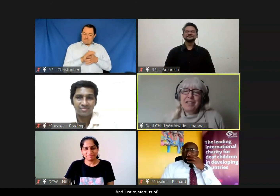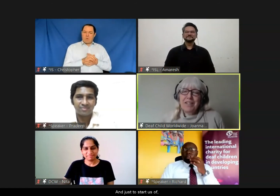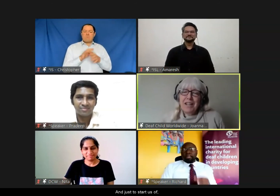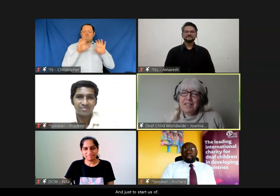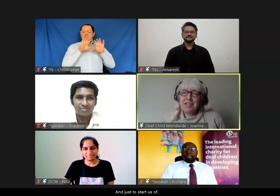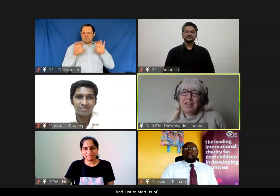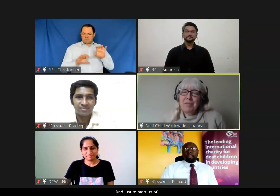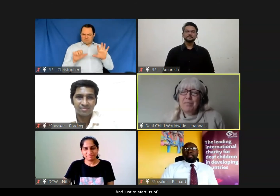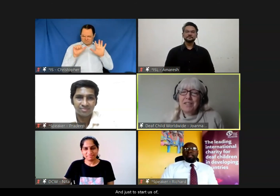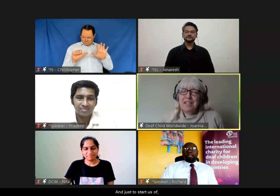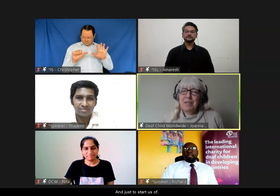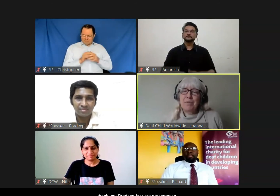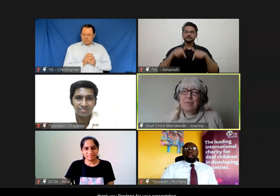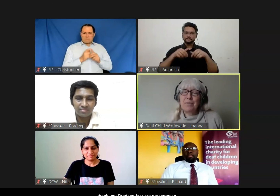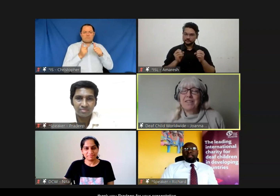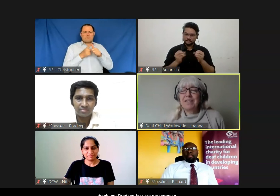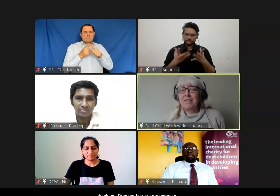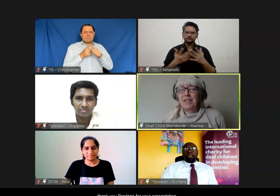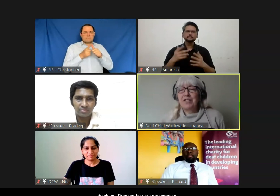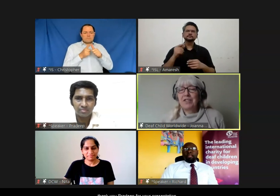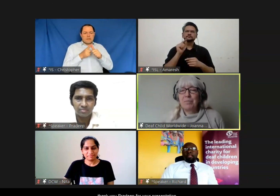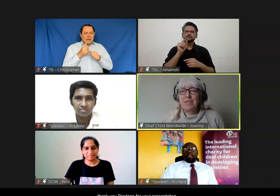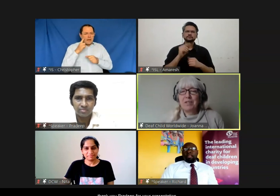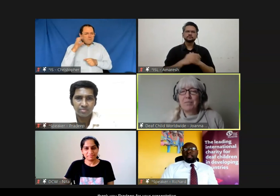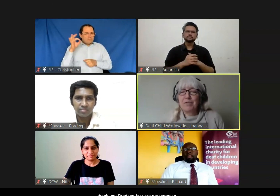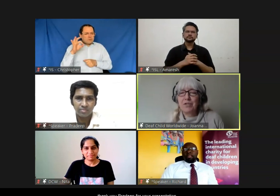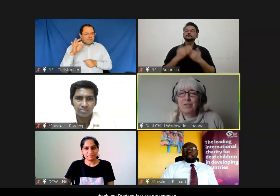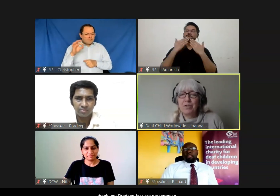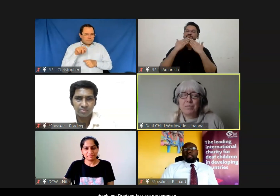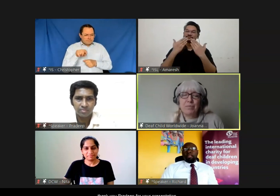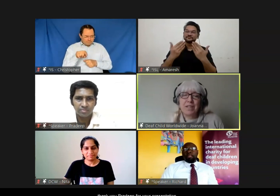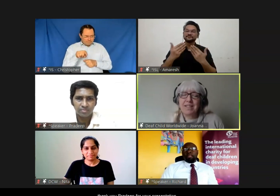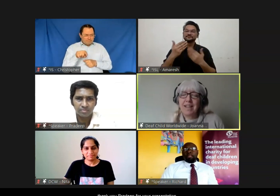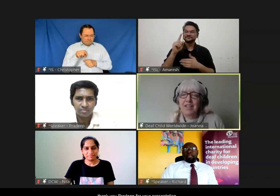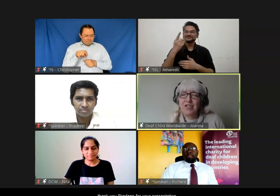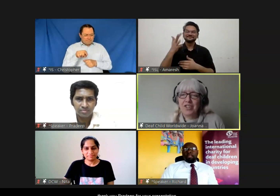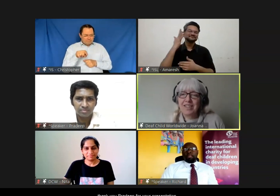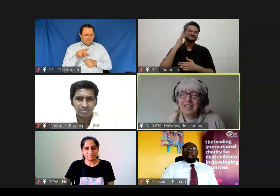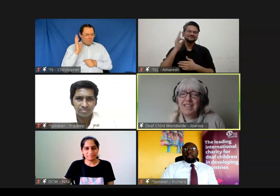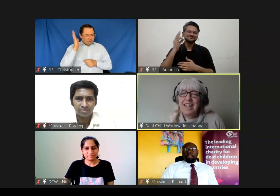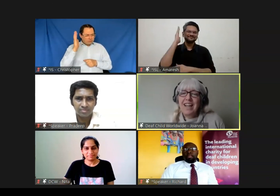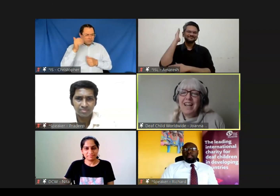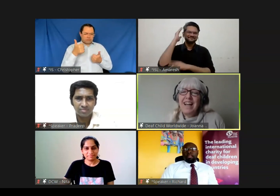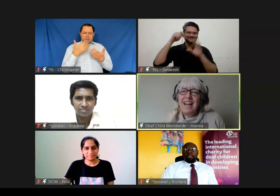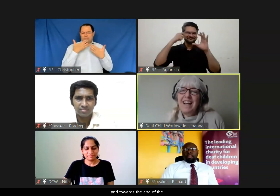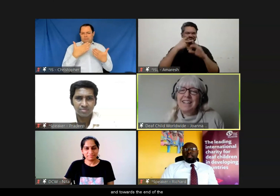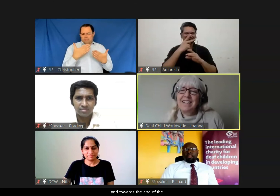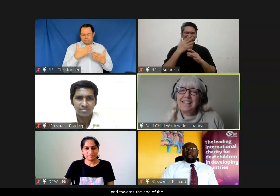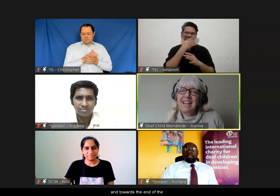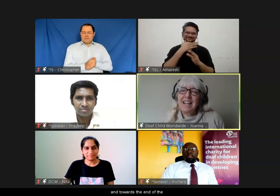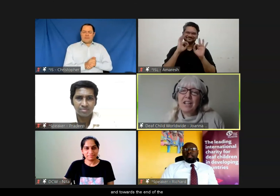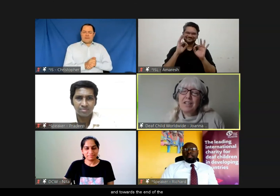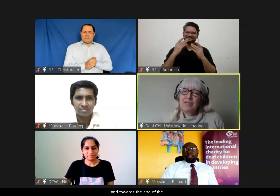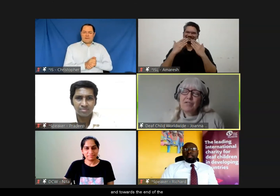I'm going to ask Pradeep, who, no, thank you, Pradeep, for your presentation.